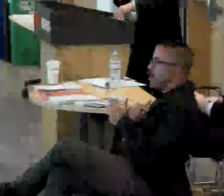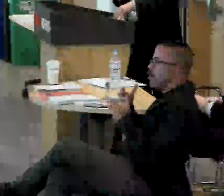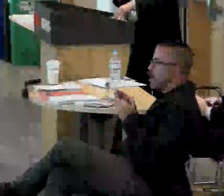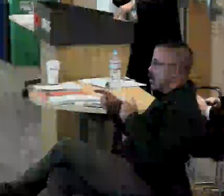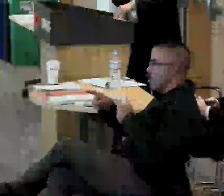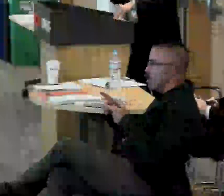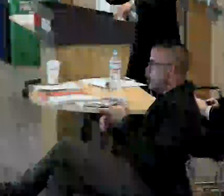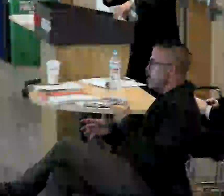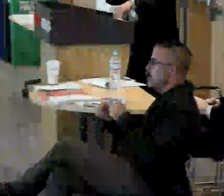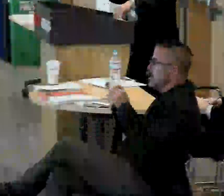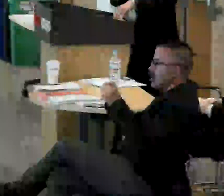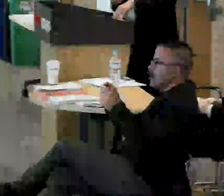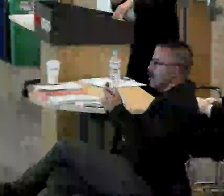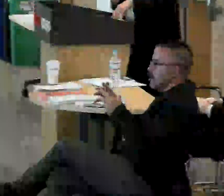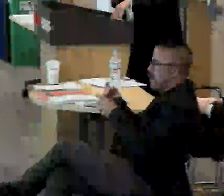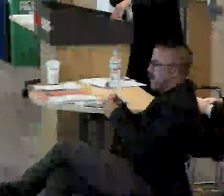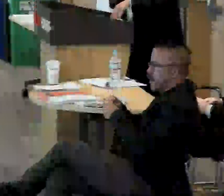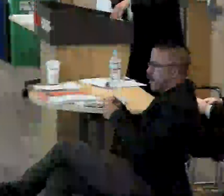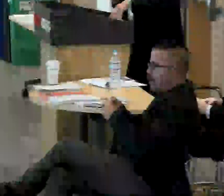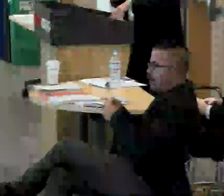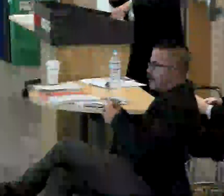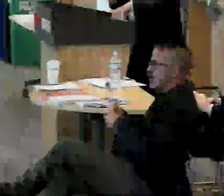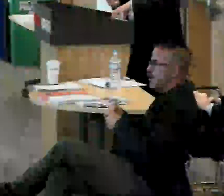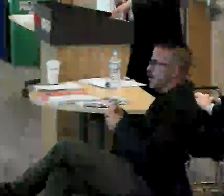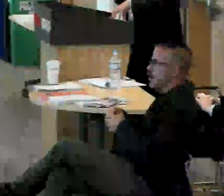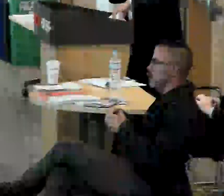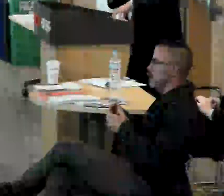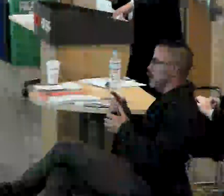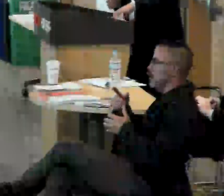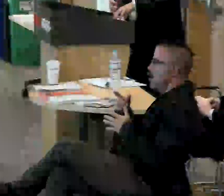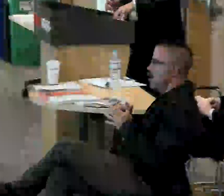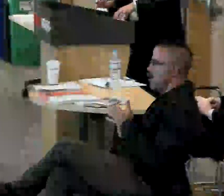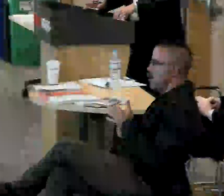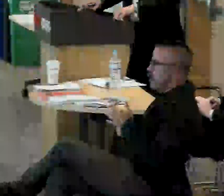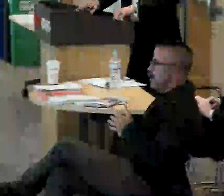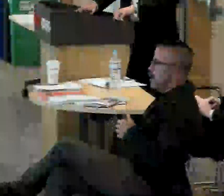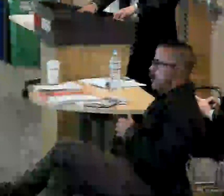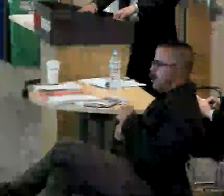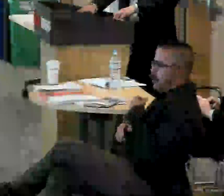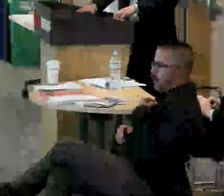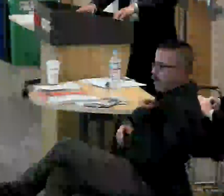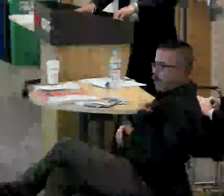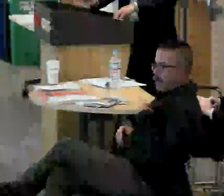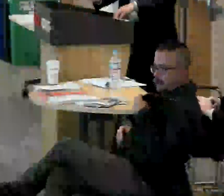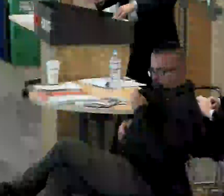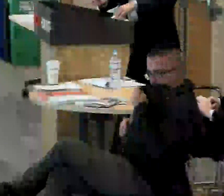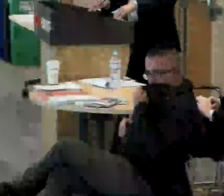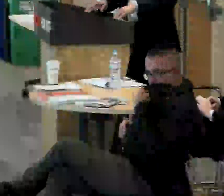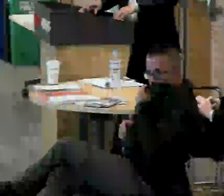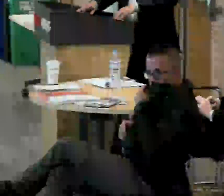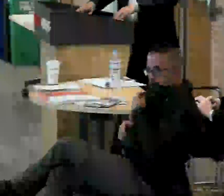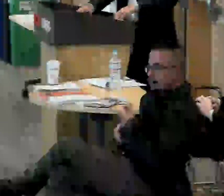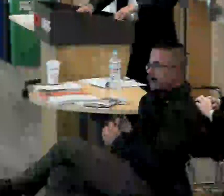about, what are the takeaways from the discussion here, what may come next and be some future opportunities to discuss.